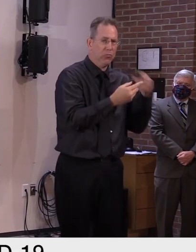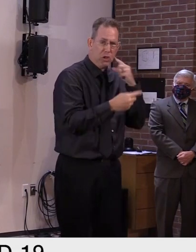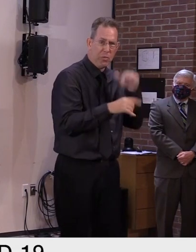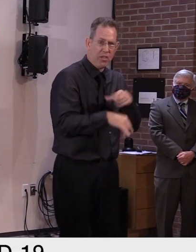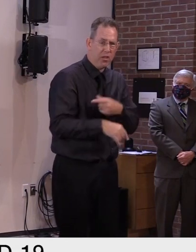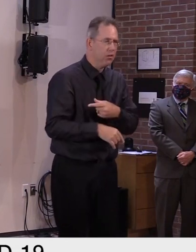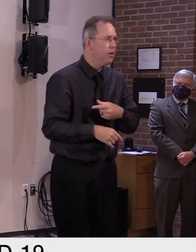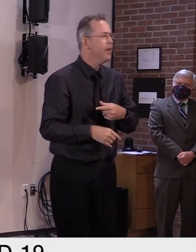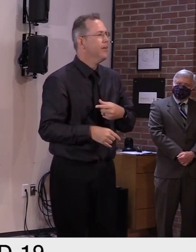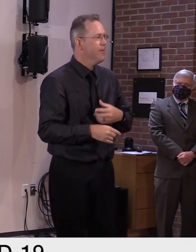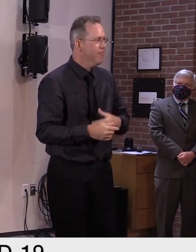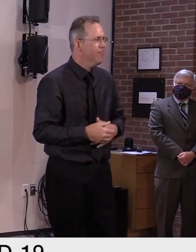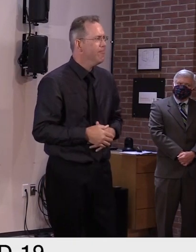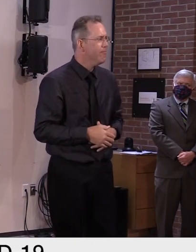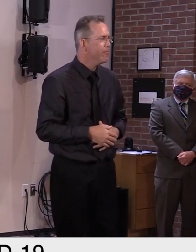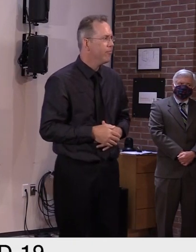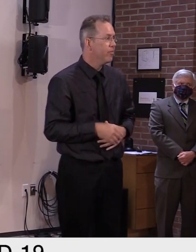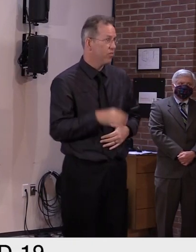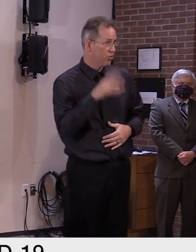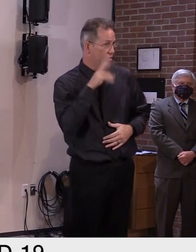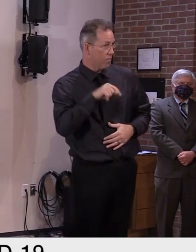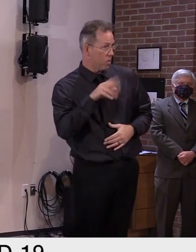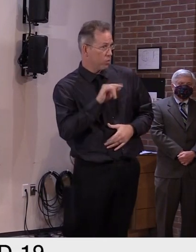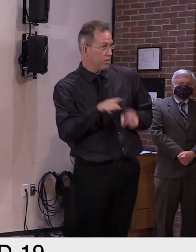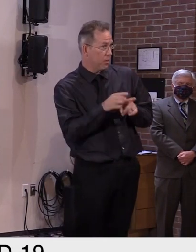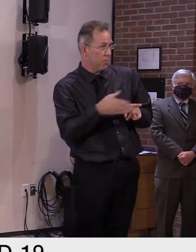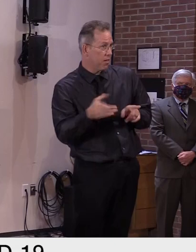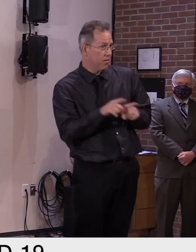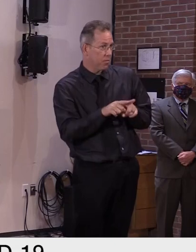I think so. It was the question about the lawsuit with New Hampshire and